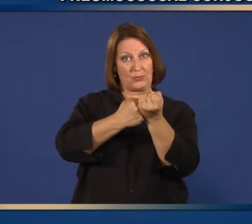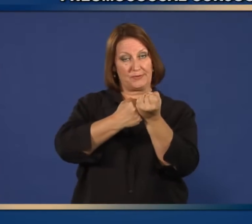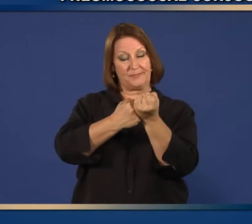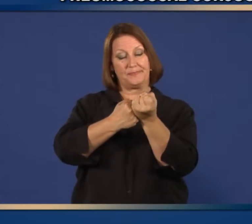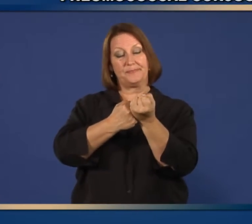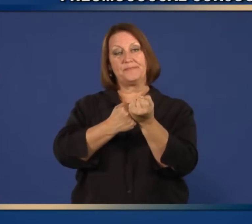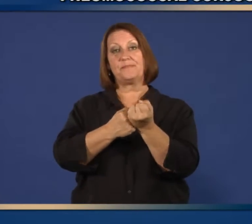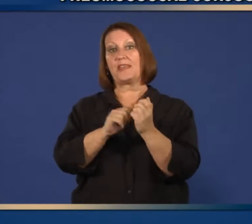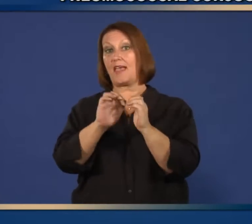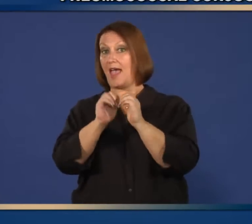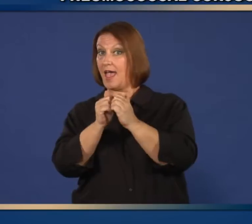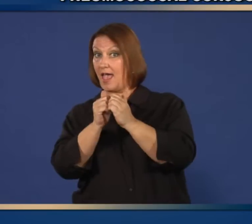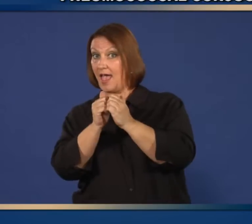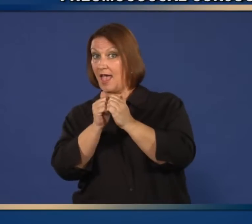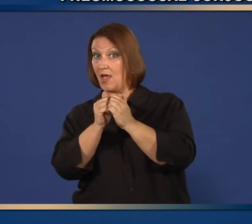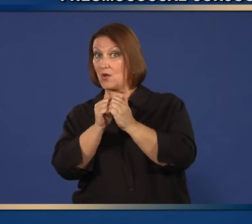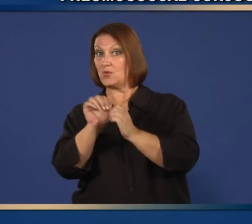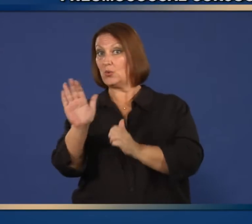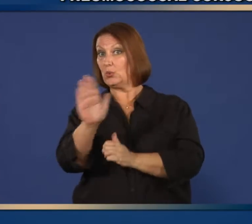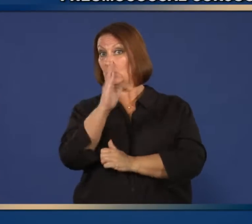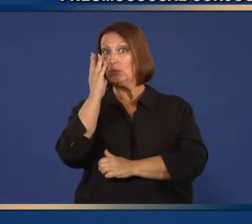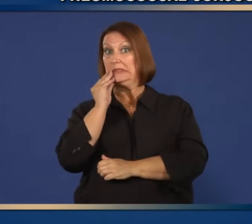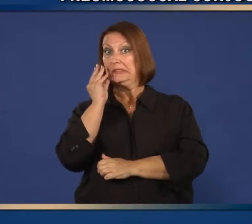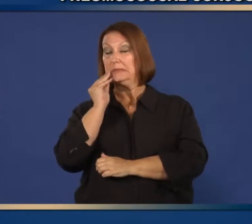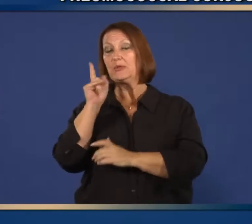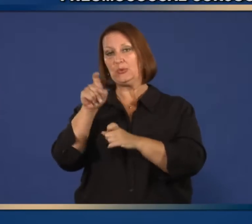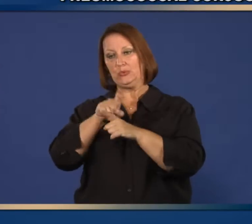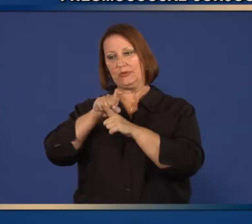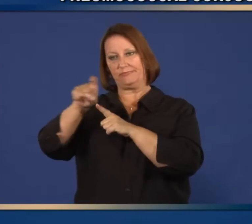VICP by calling